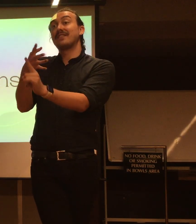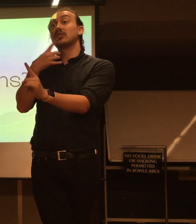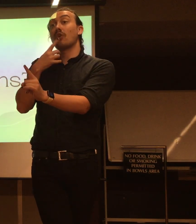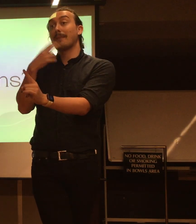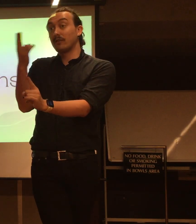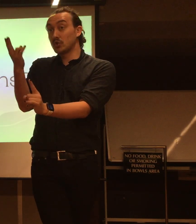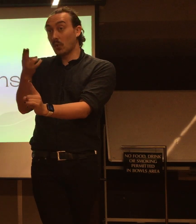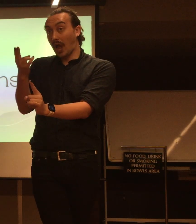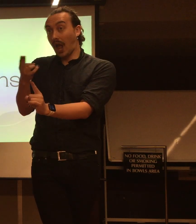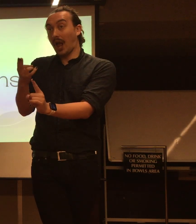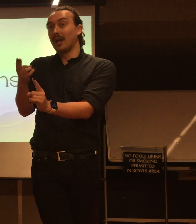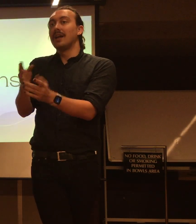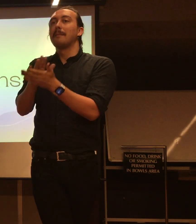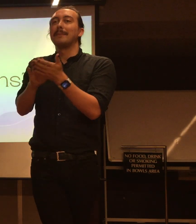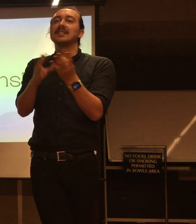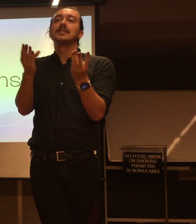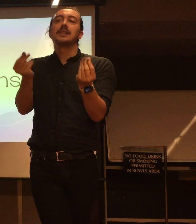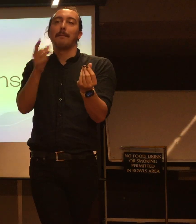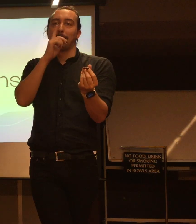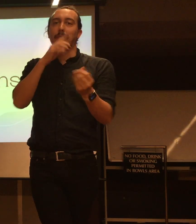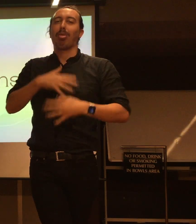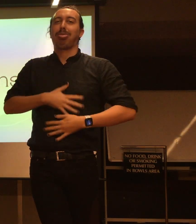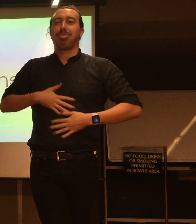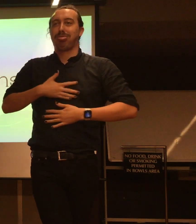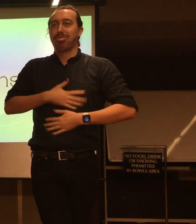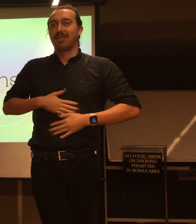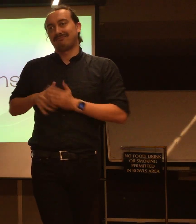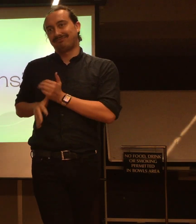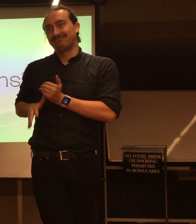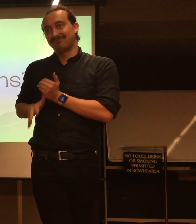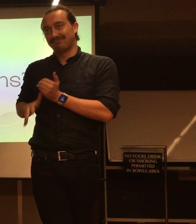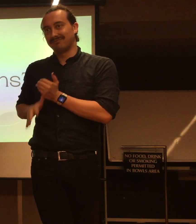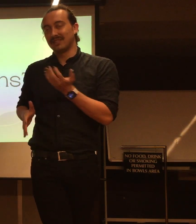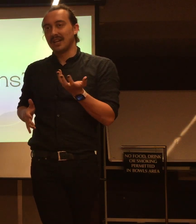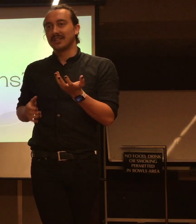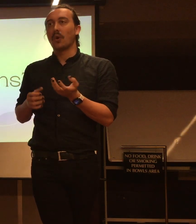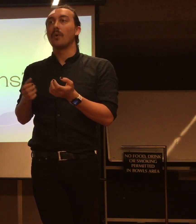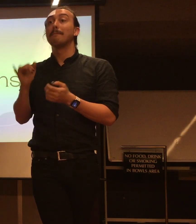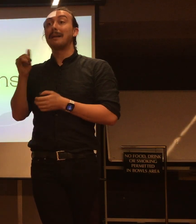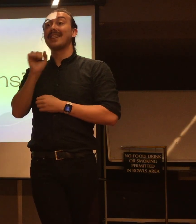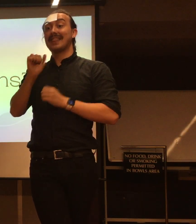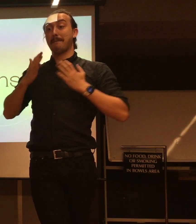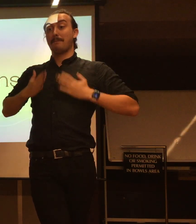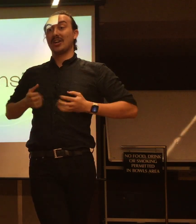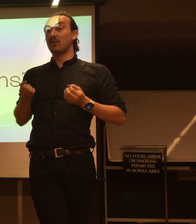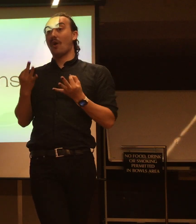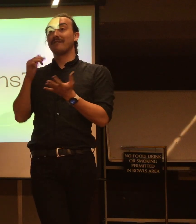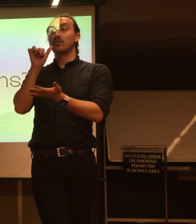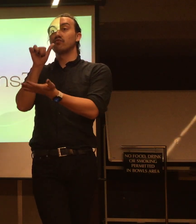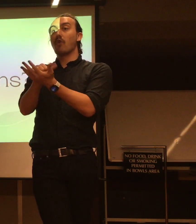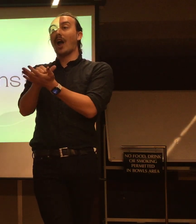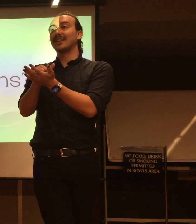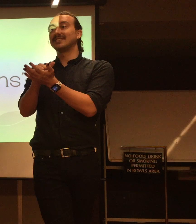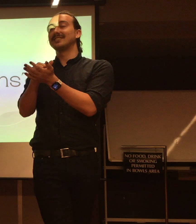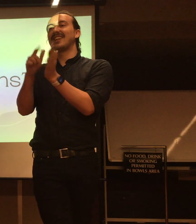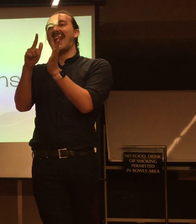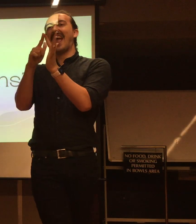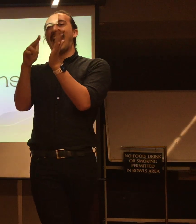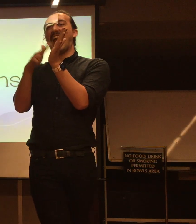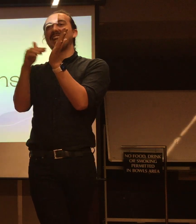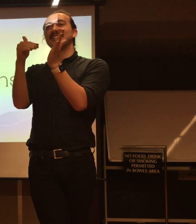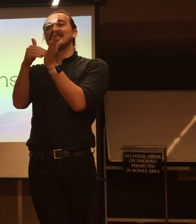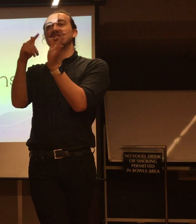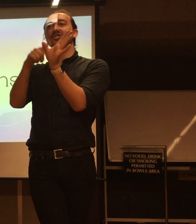make some people sick. So they don't have the right, I can't say enzyme, the